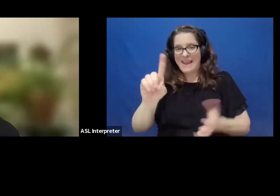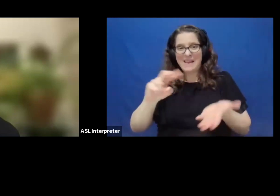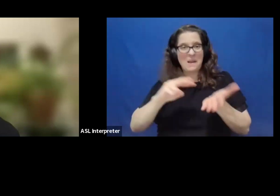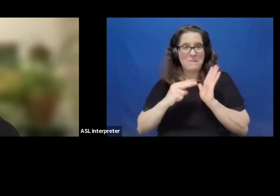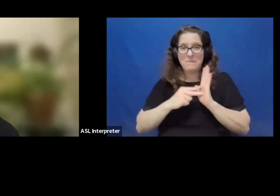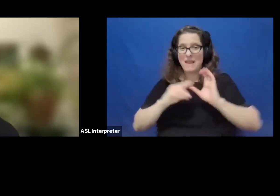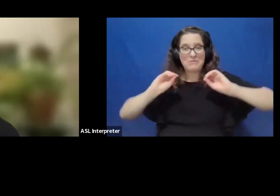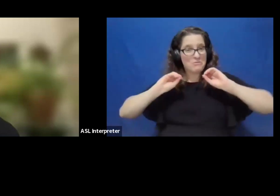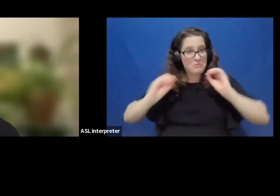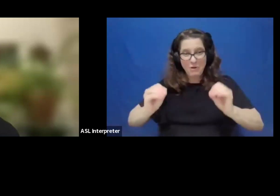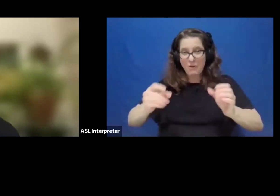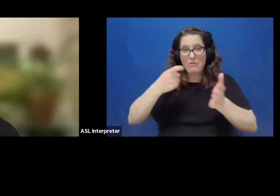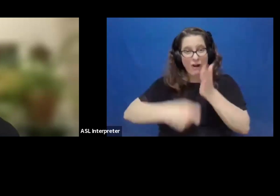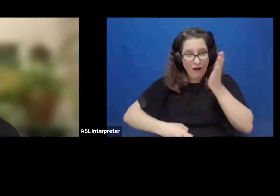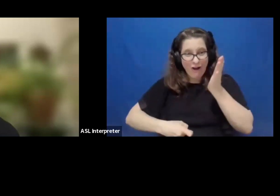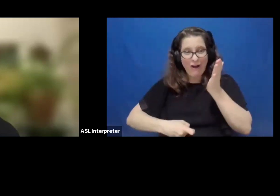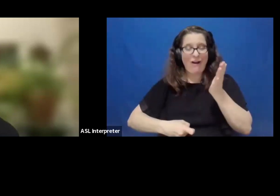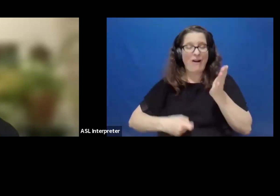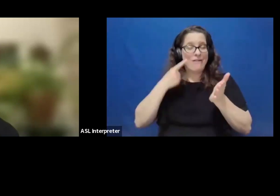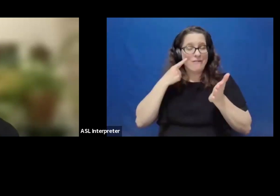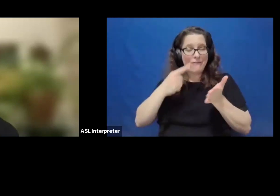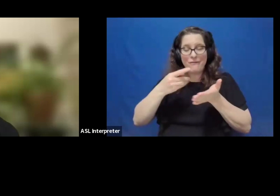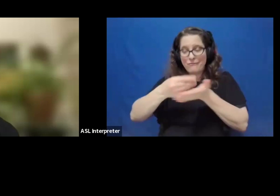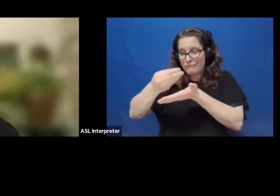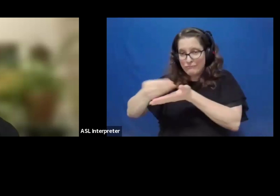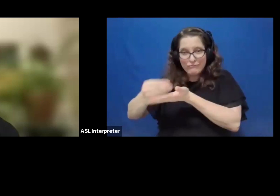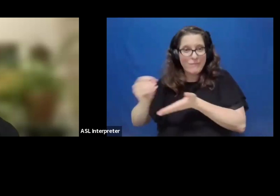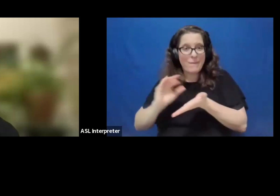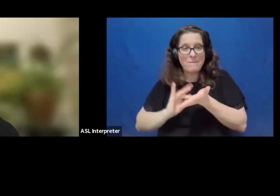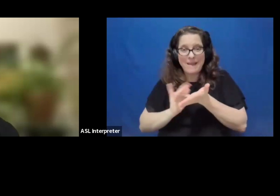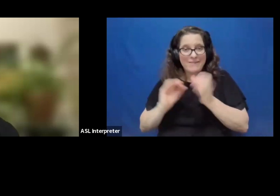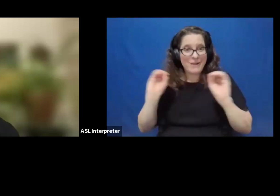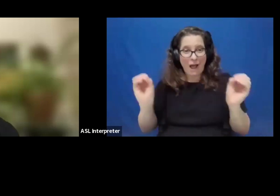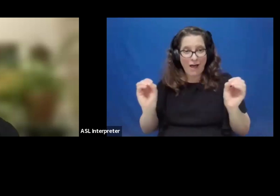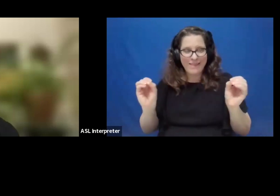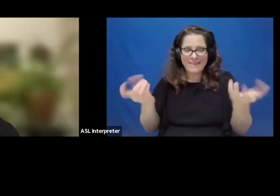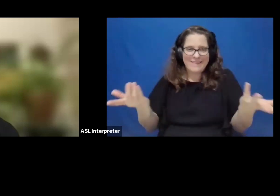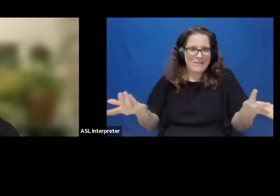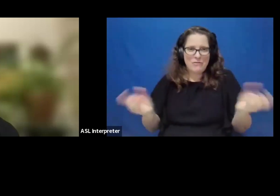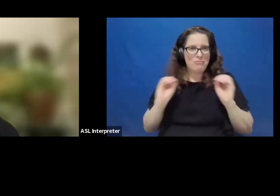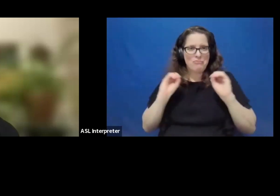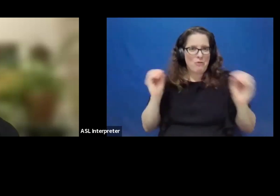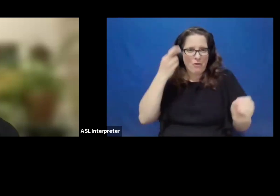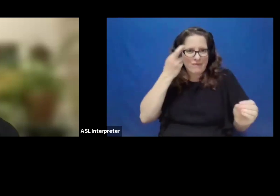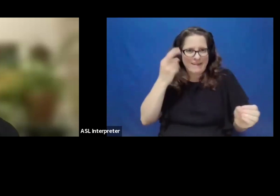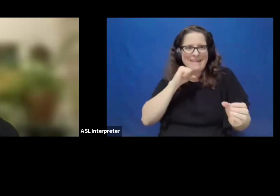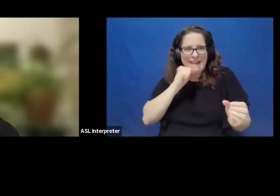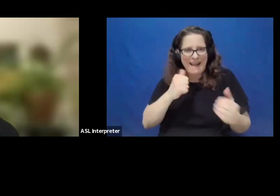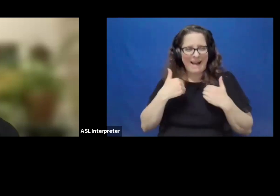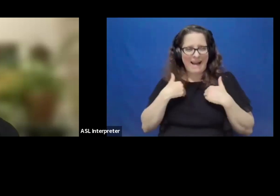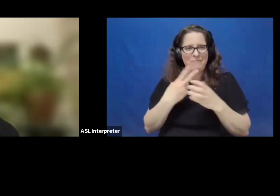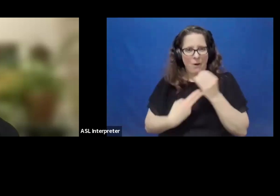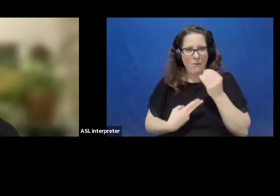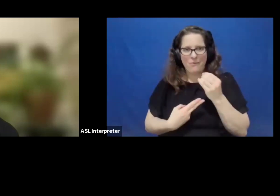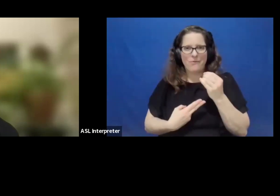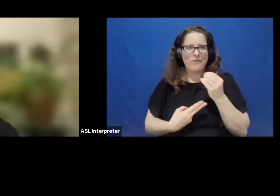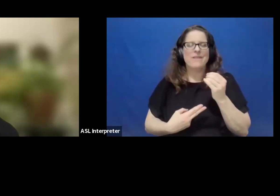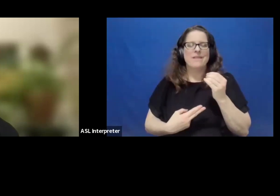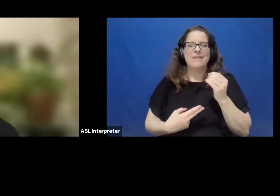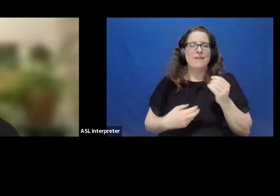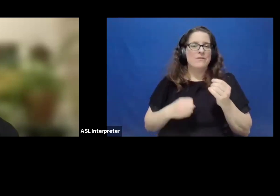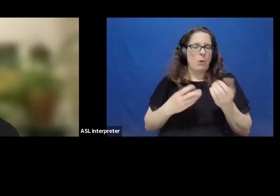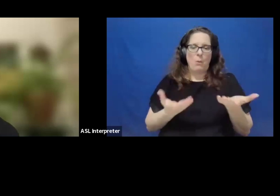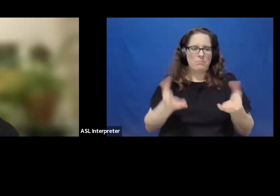any out-of-pocket costs for Medicare. So they have nothing to lose by enrolling in every part to